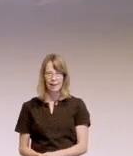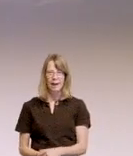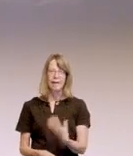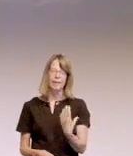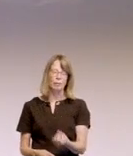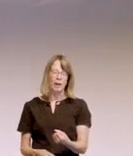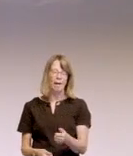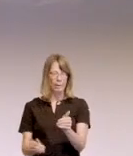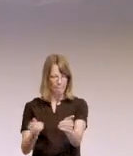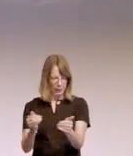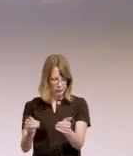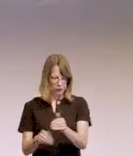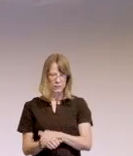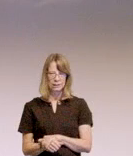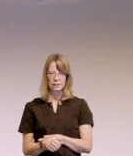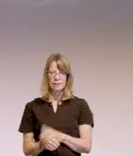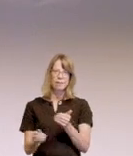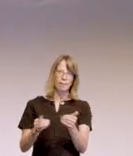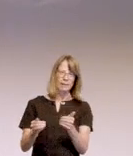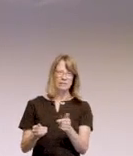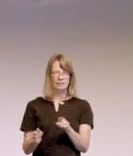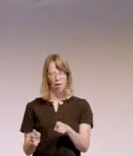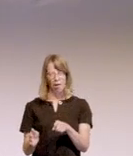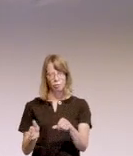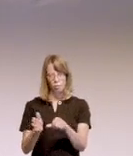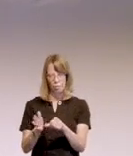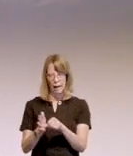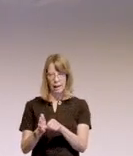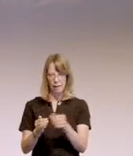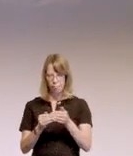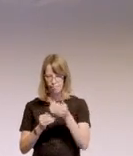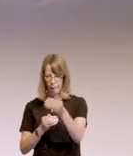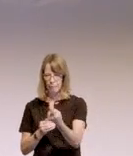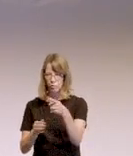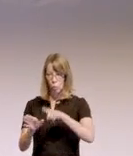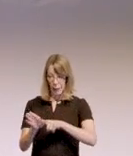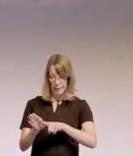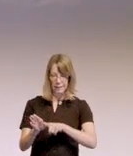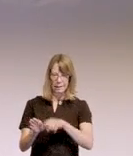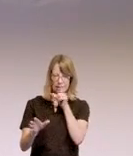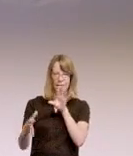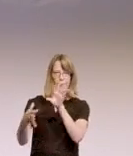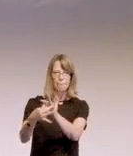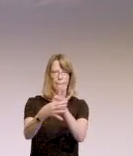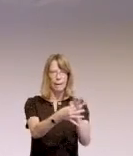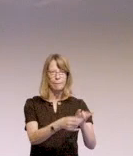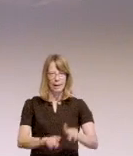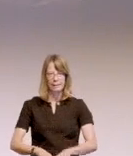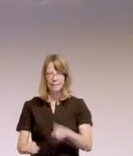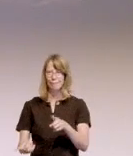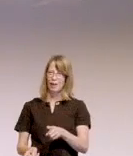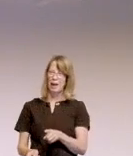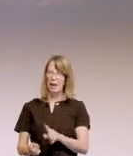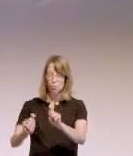And that budget really represents, well, this is the money you've got for the next 12 months to go out and engage with providers, another P term, in the